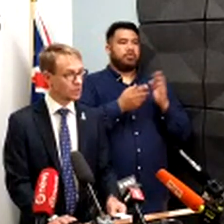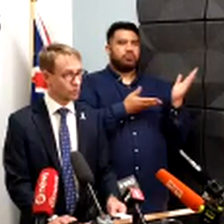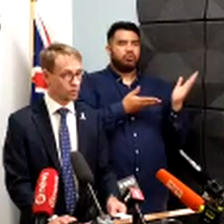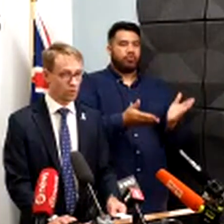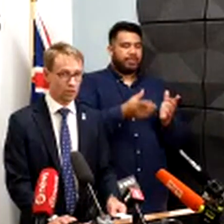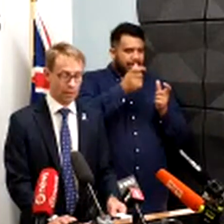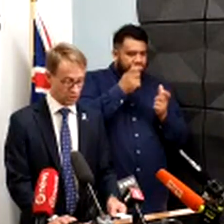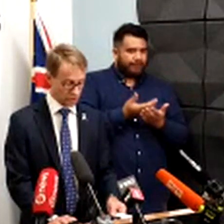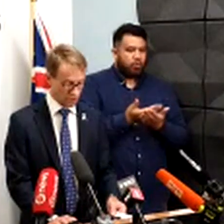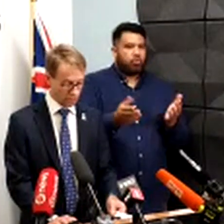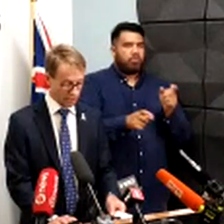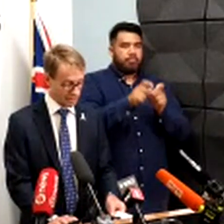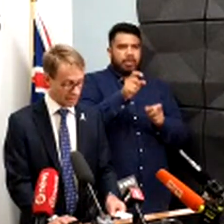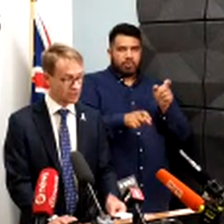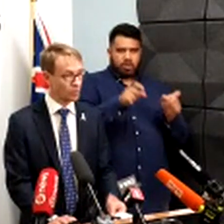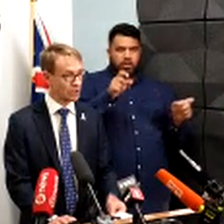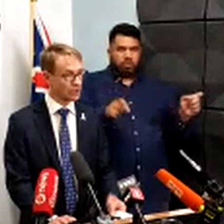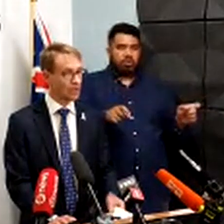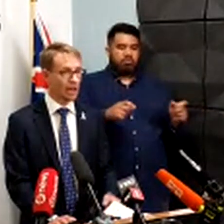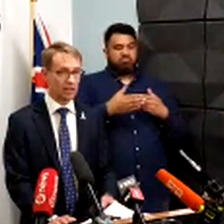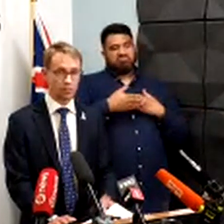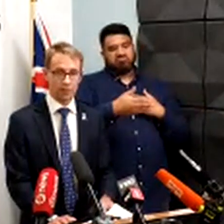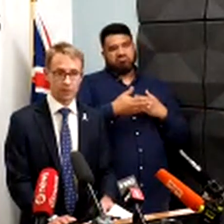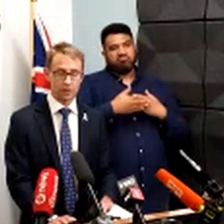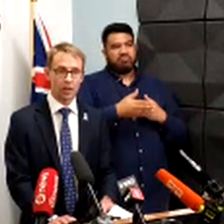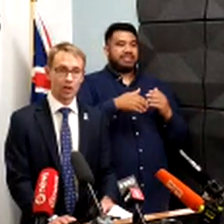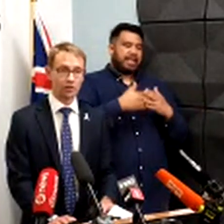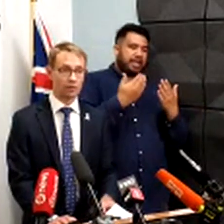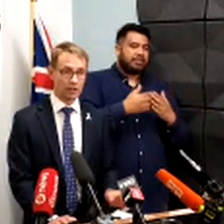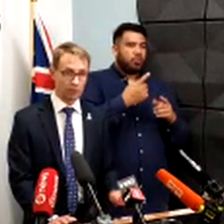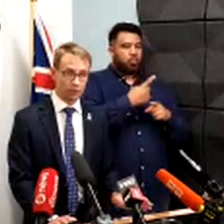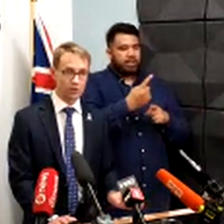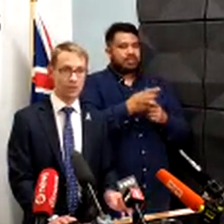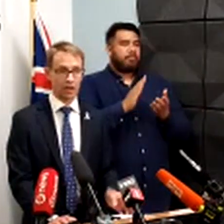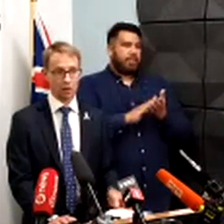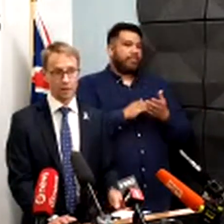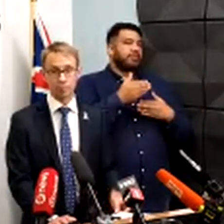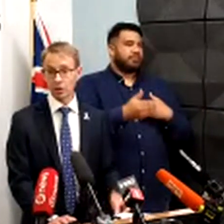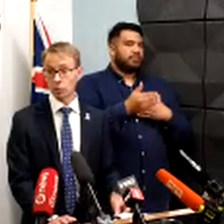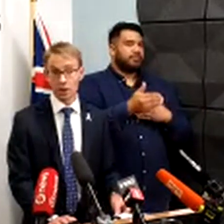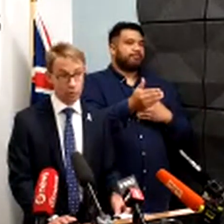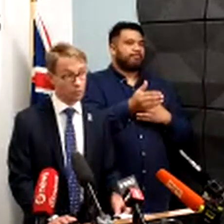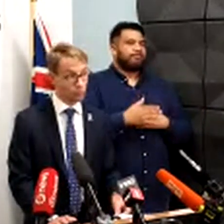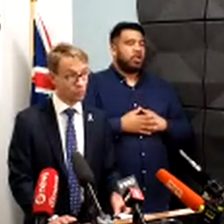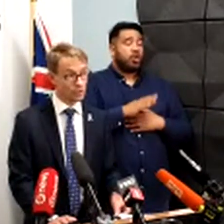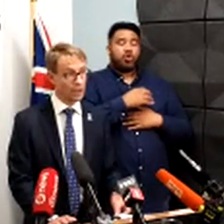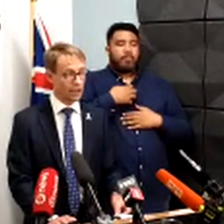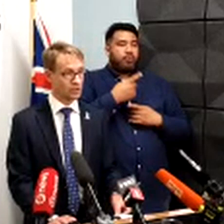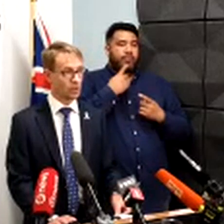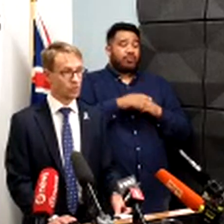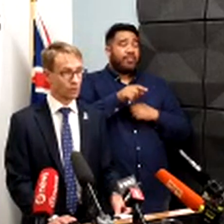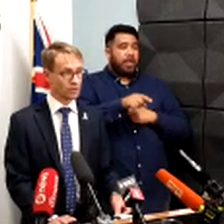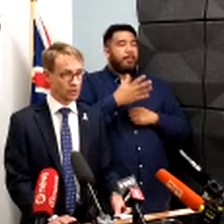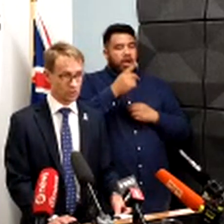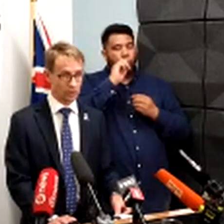care to all patients over coming days, weeks and months. I don't have any further detail on that, but I will keep you informed